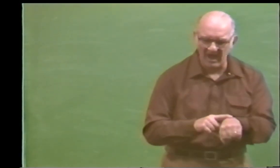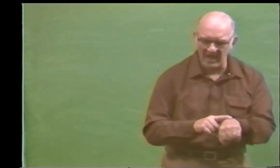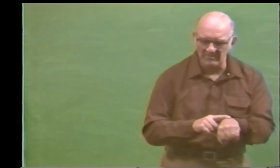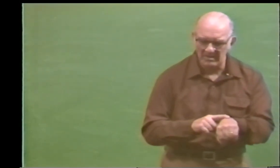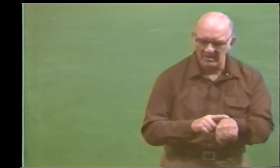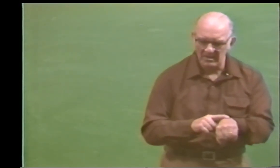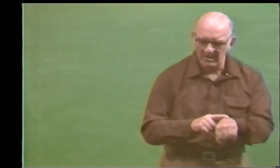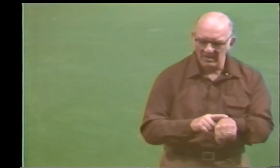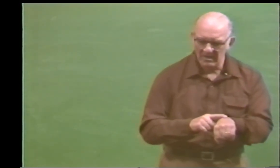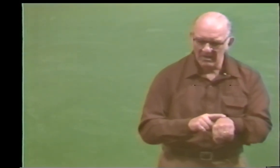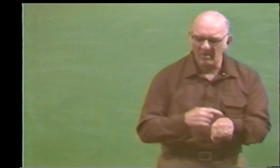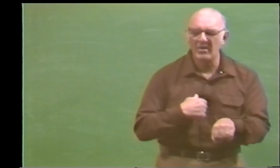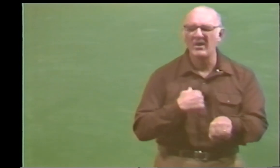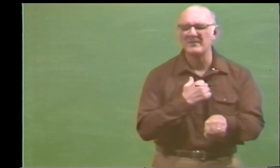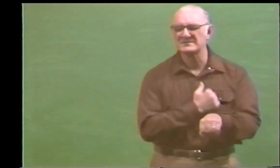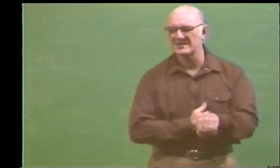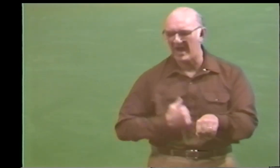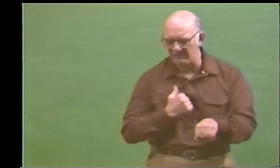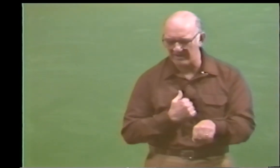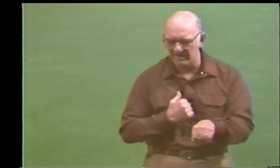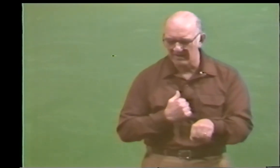time. Oh, I'm sorry.